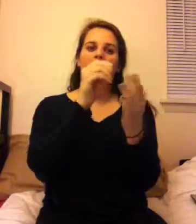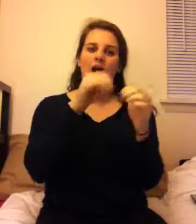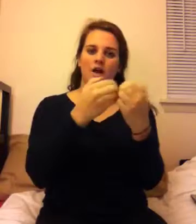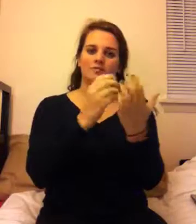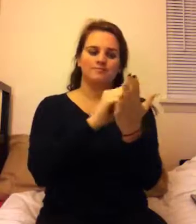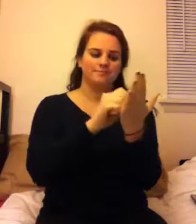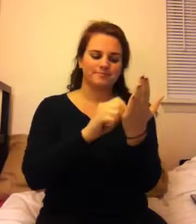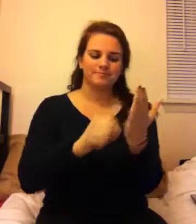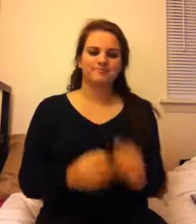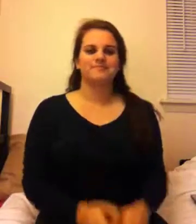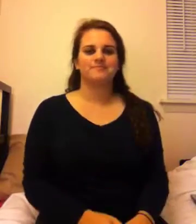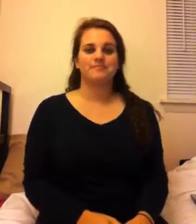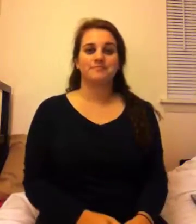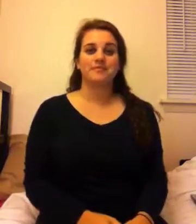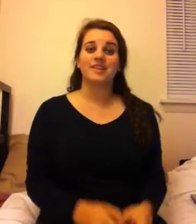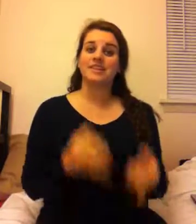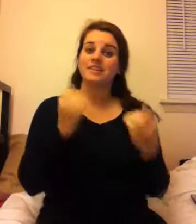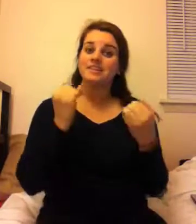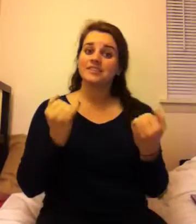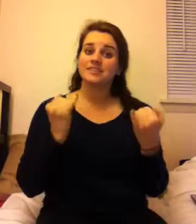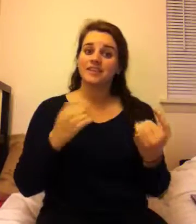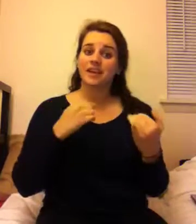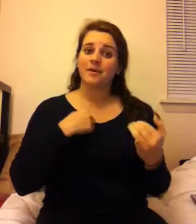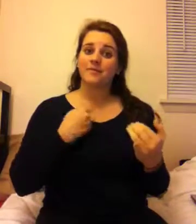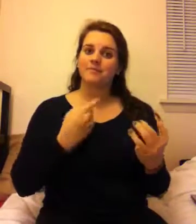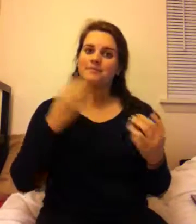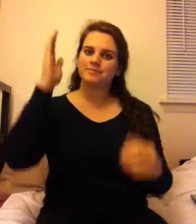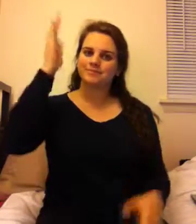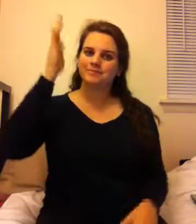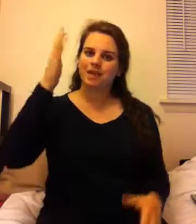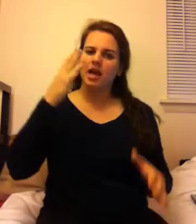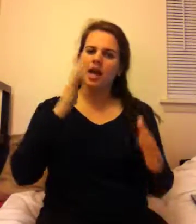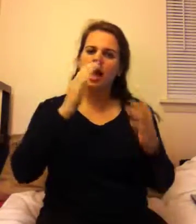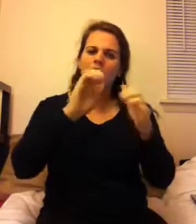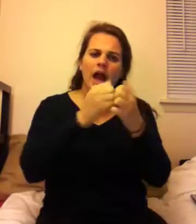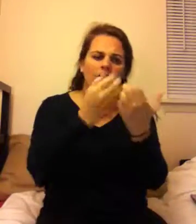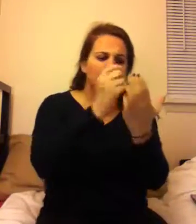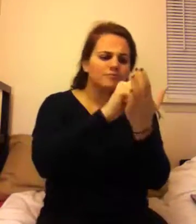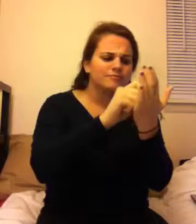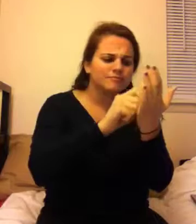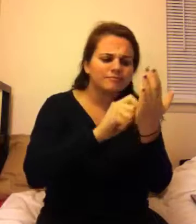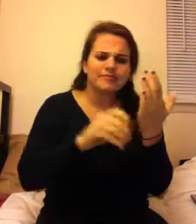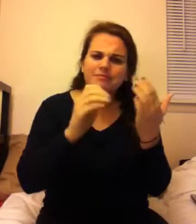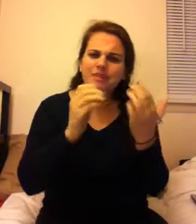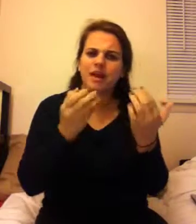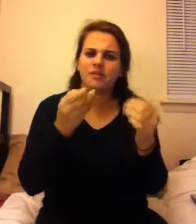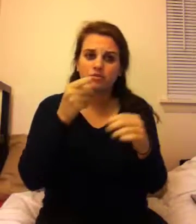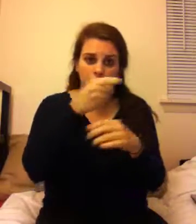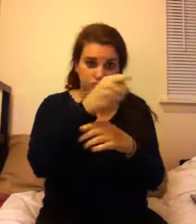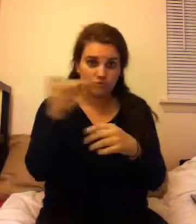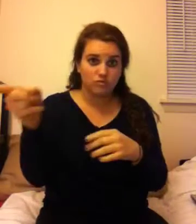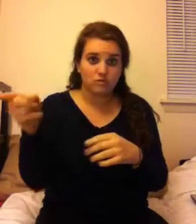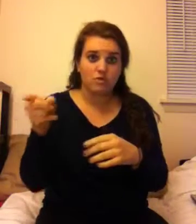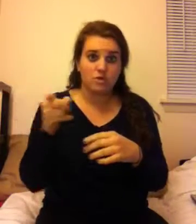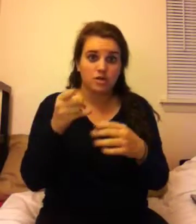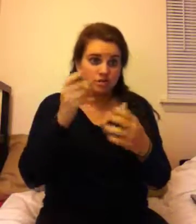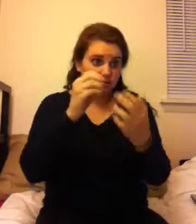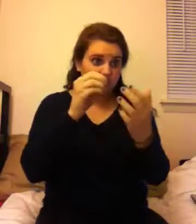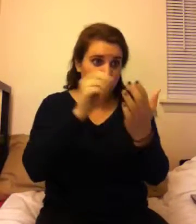Today, I want to talk about how to take notes as a note taker. Now, you may think that taking notes for